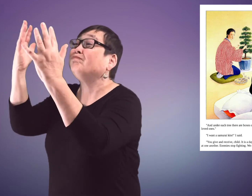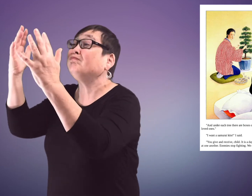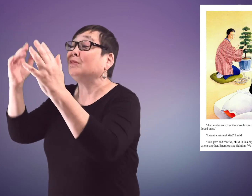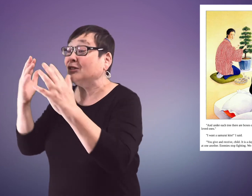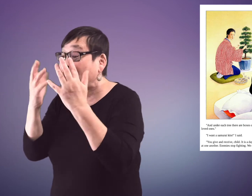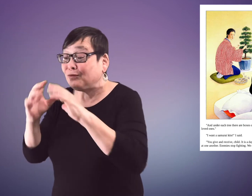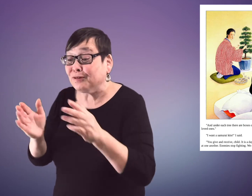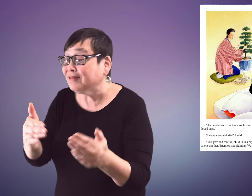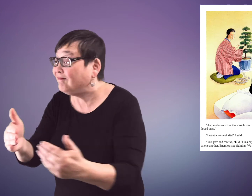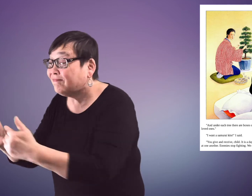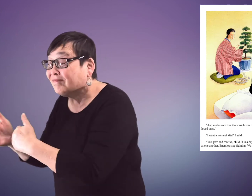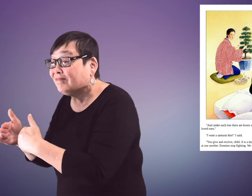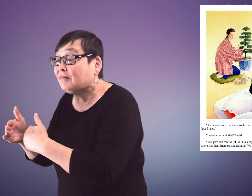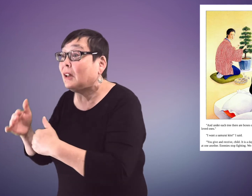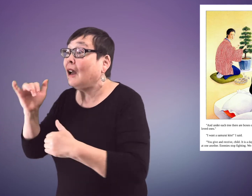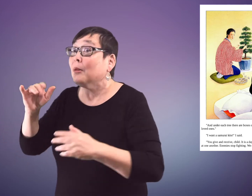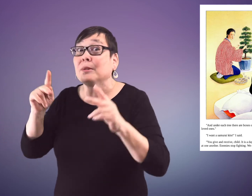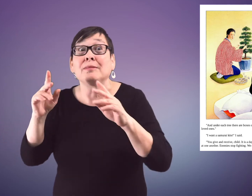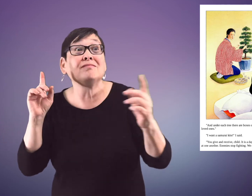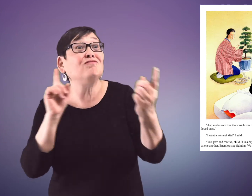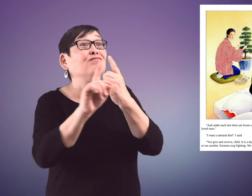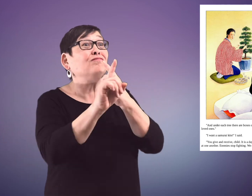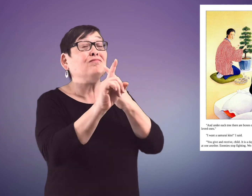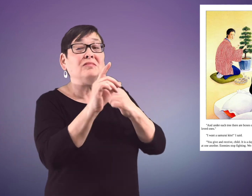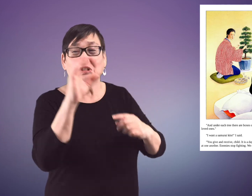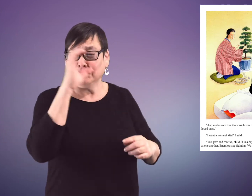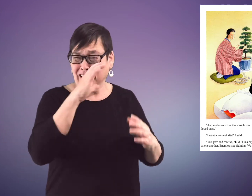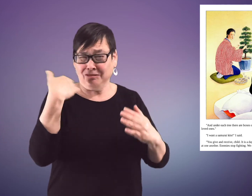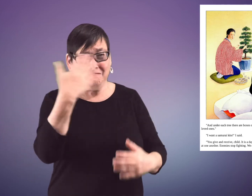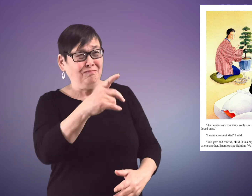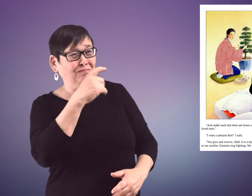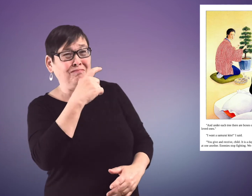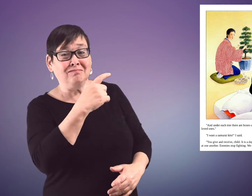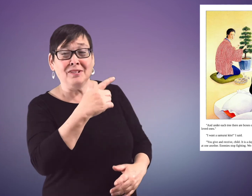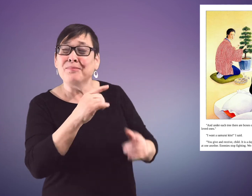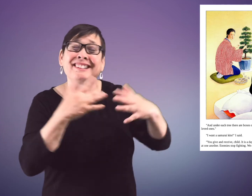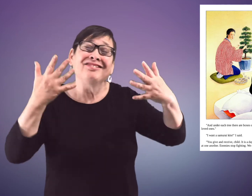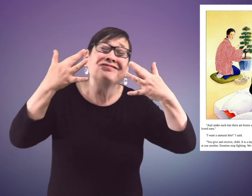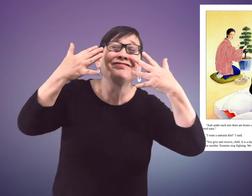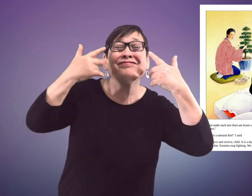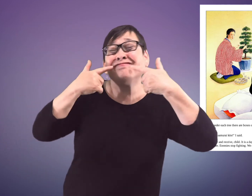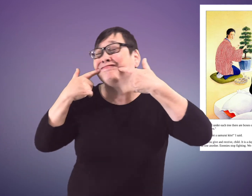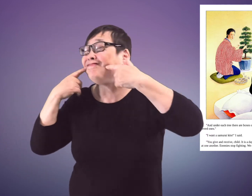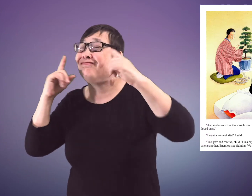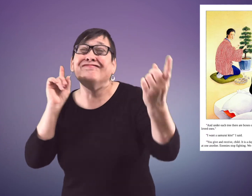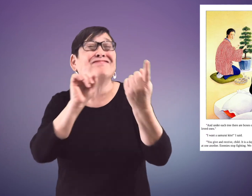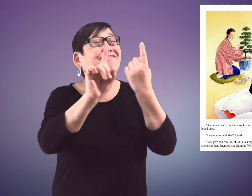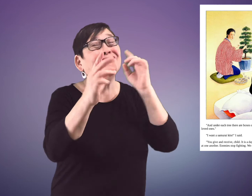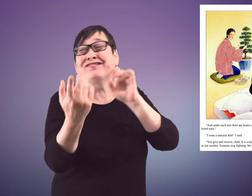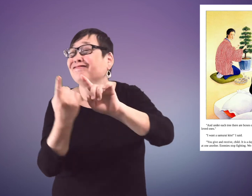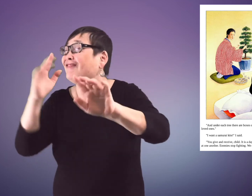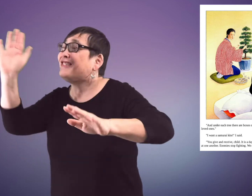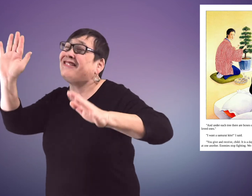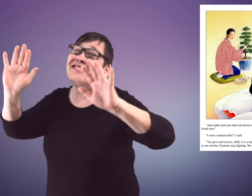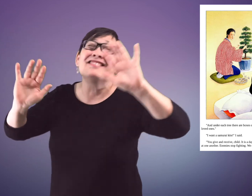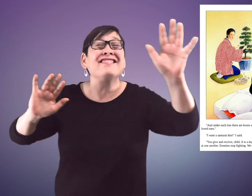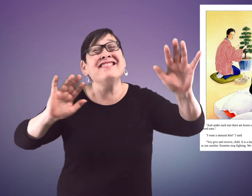of presents to give to friends and loved ones. It's really a joyous time and cheery